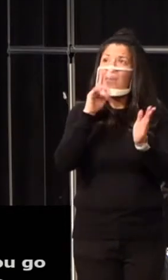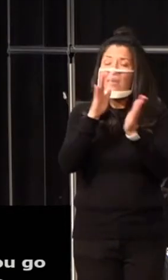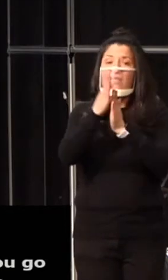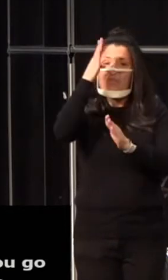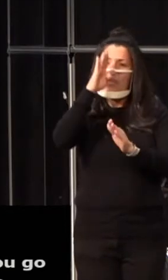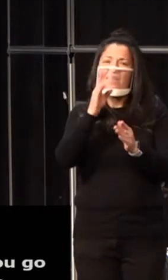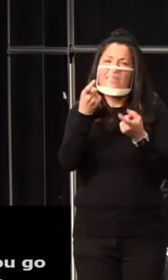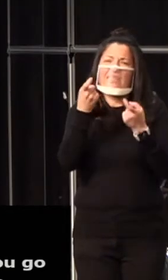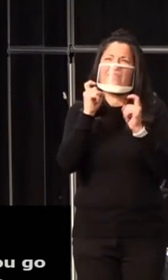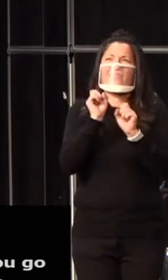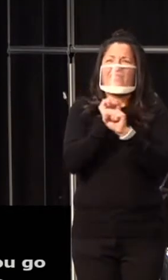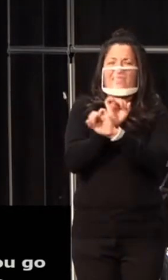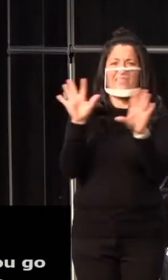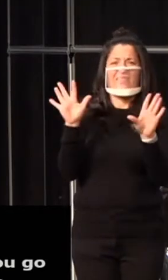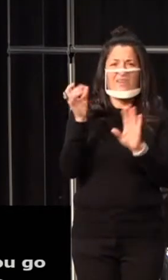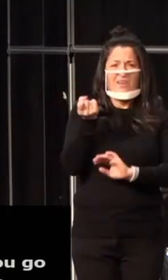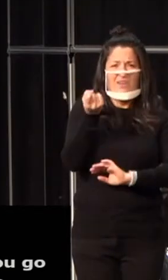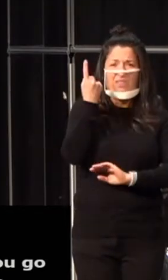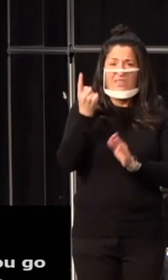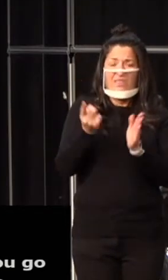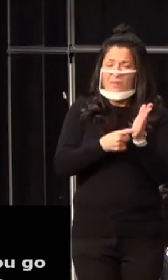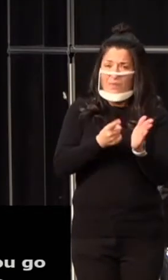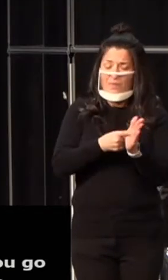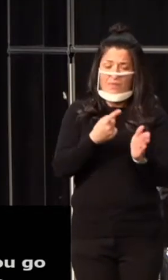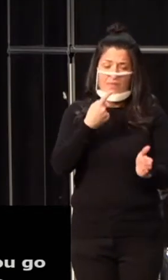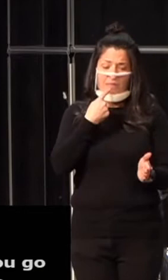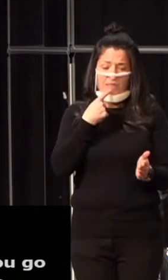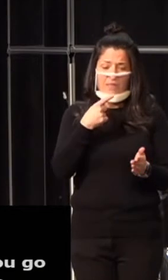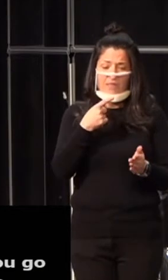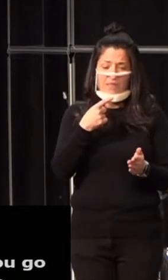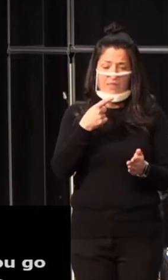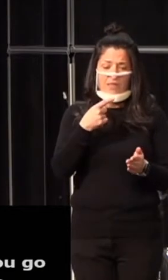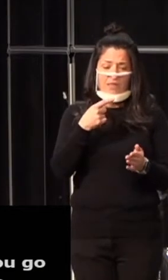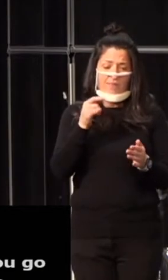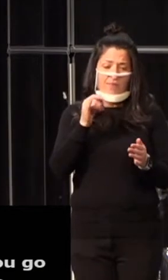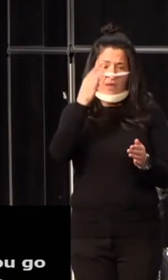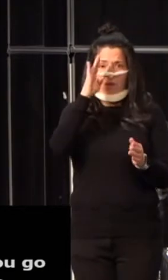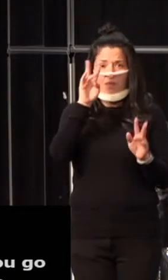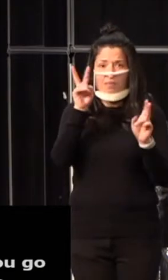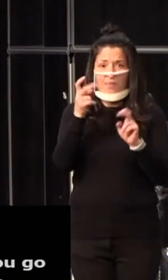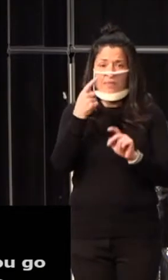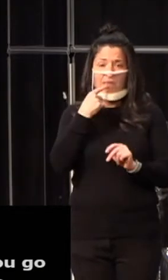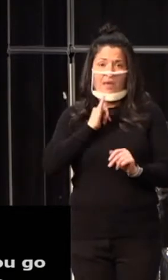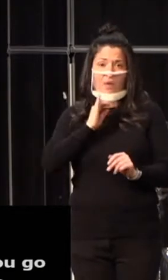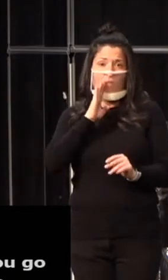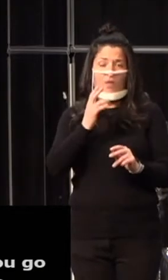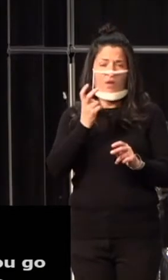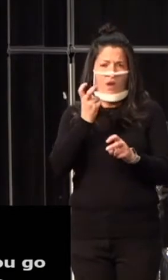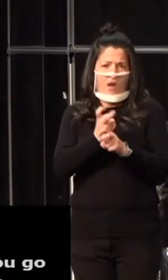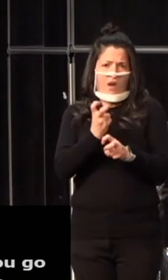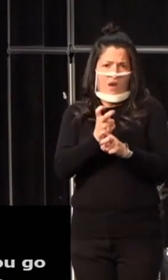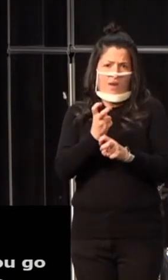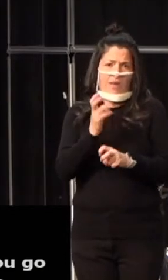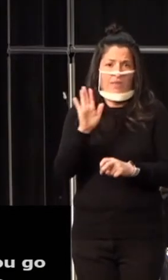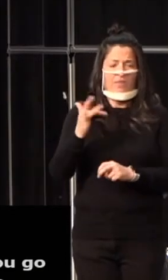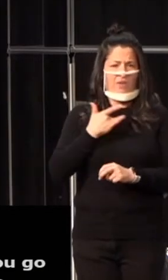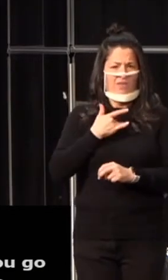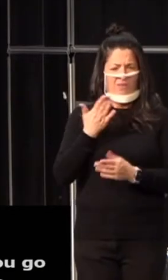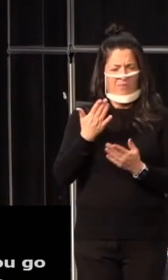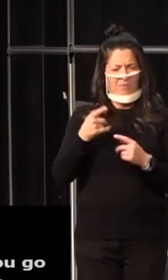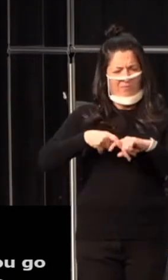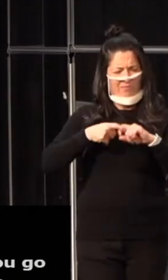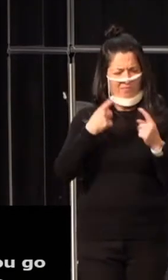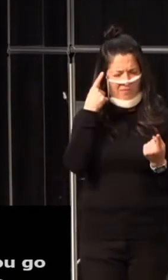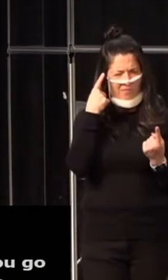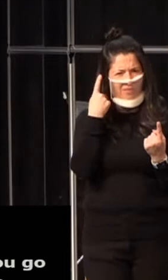to give clarity. Sometimes when there's statements where God says, "I will harden his heart," it might cause you to pause and think, that's weird.